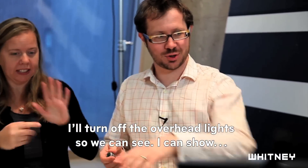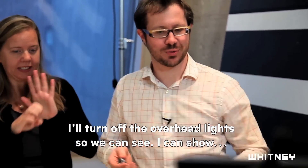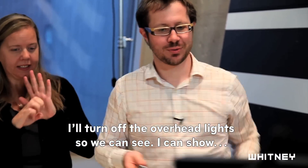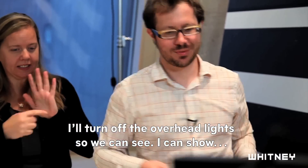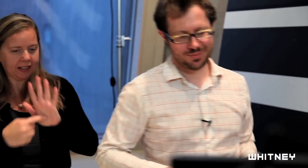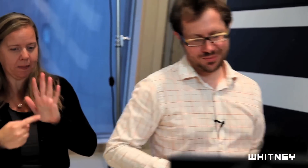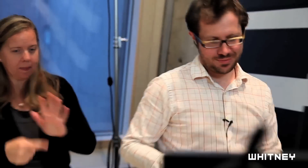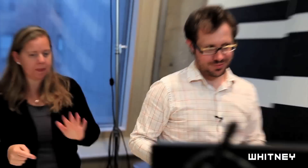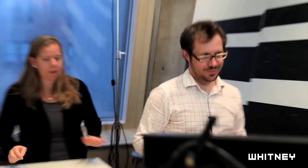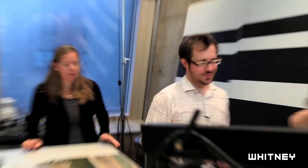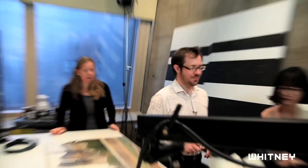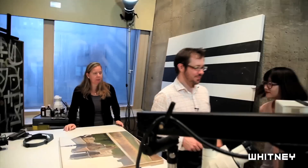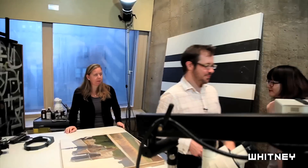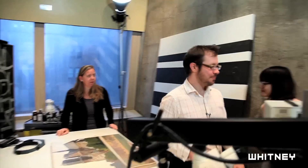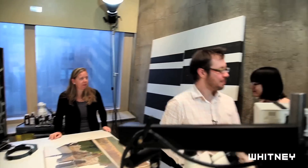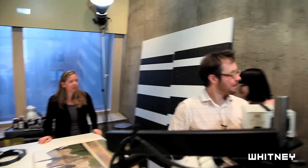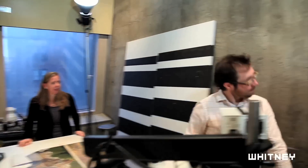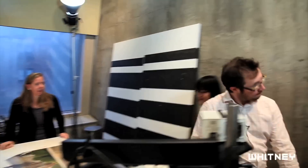I can show.